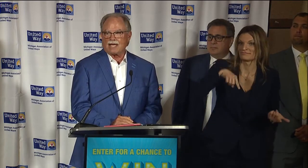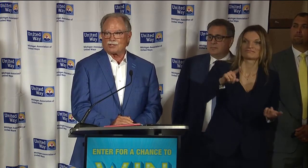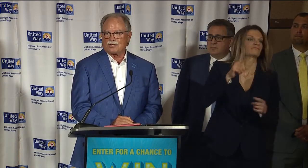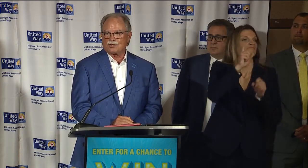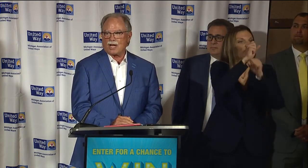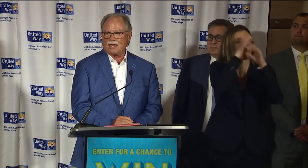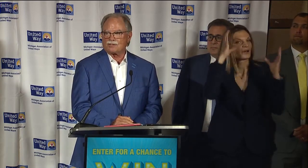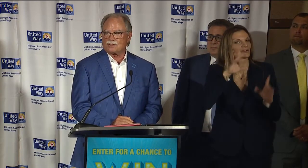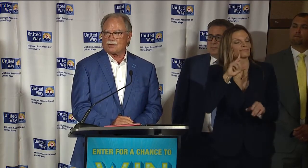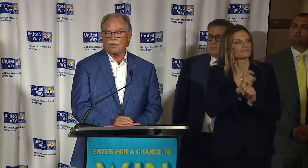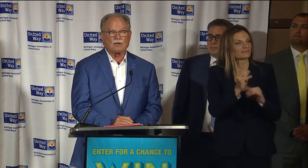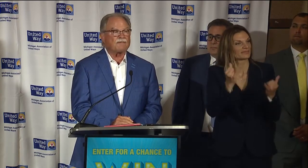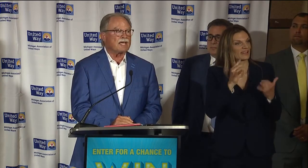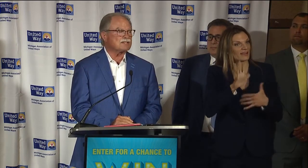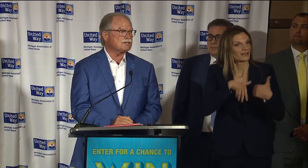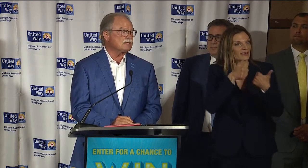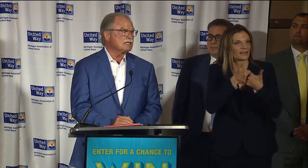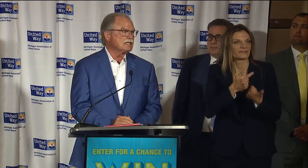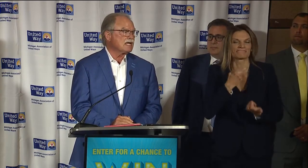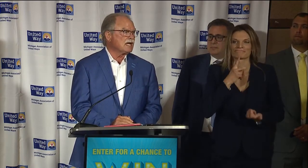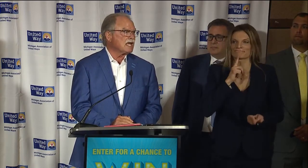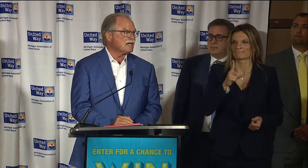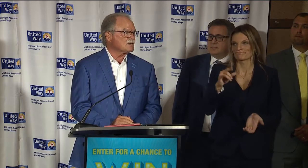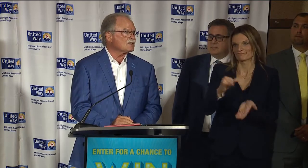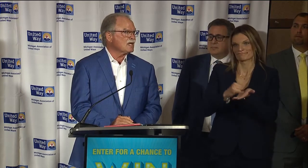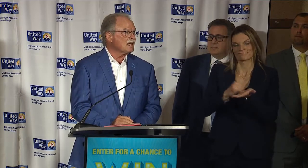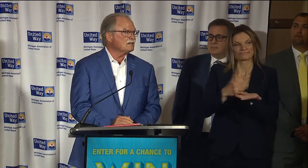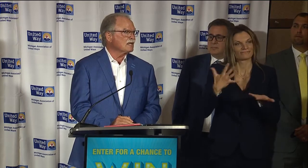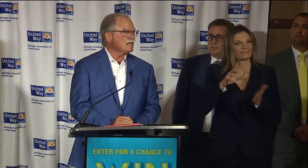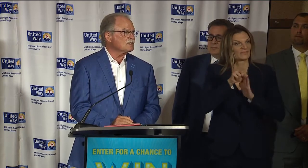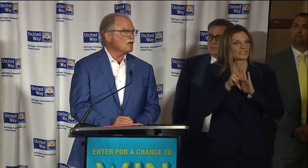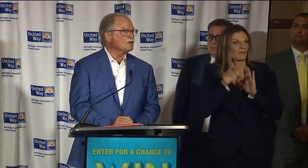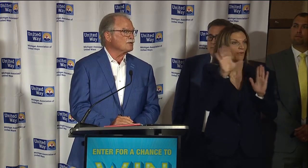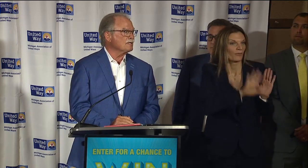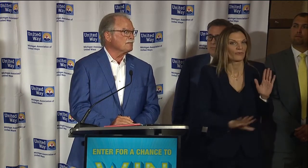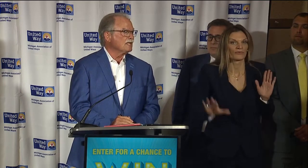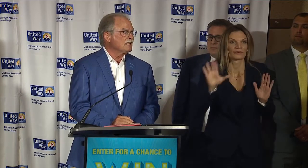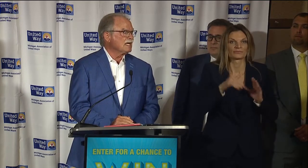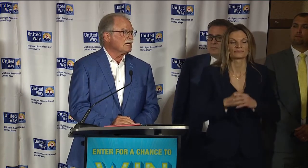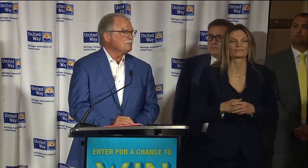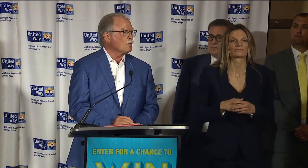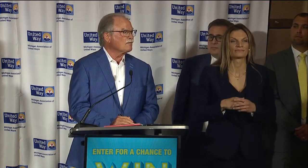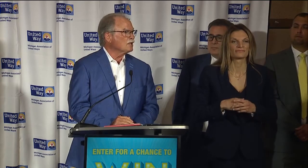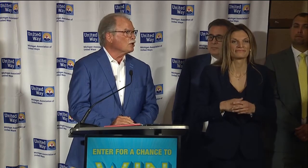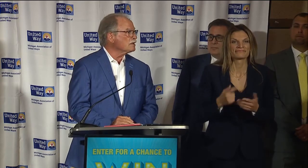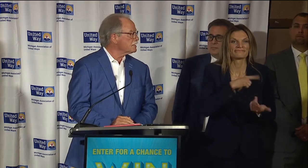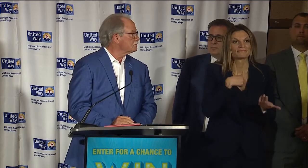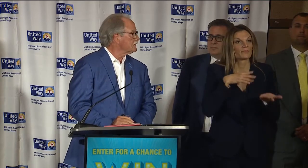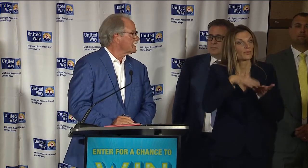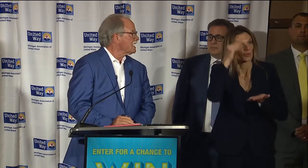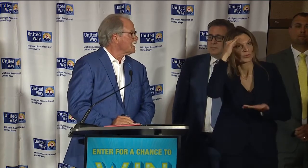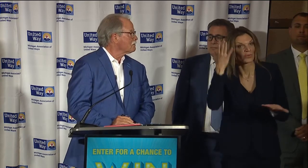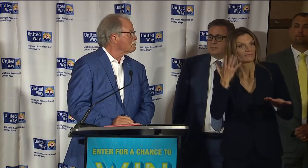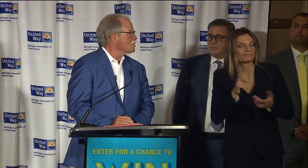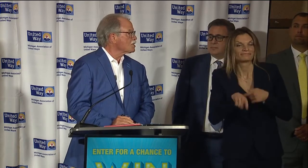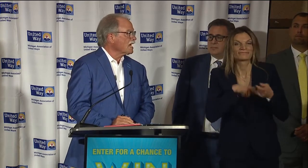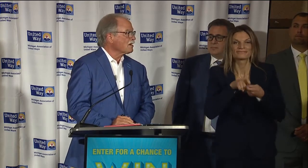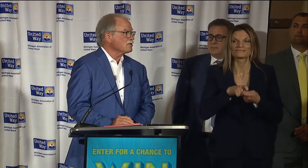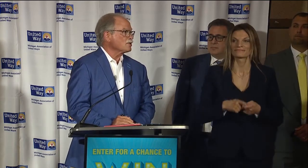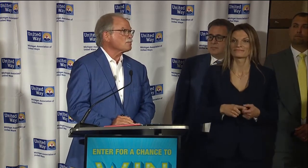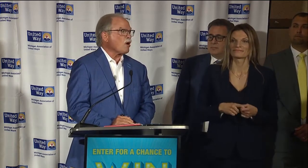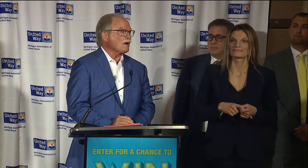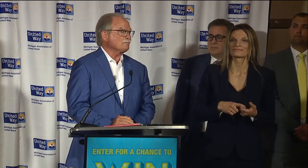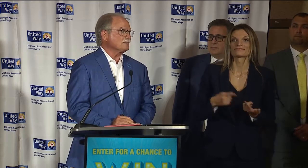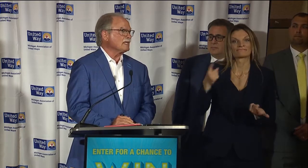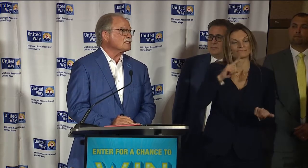could have imagined the challenges that we would face as a state and as a country. What have we learned?